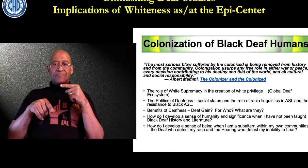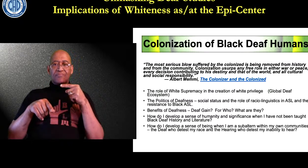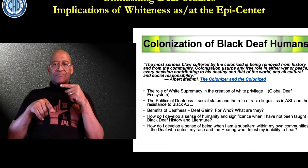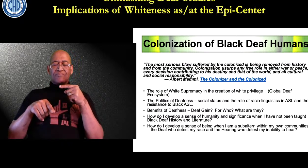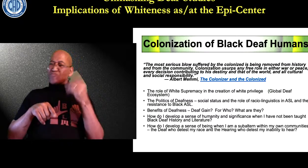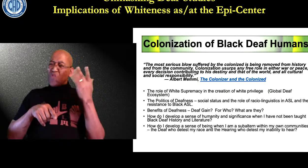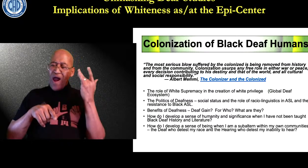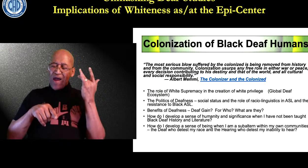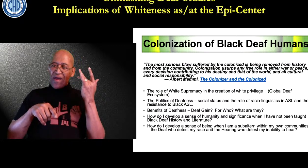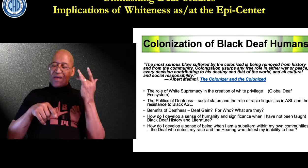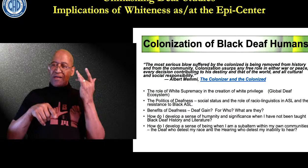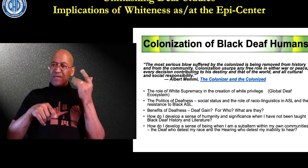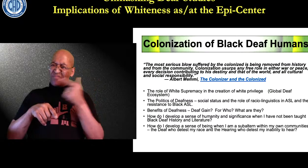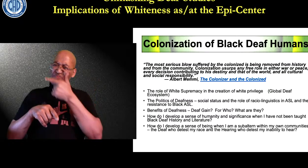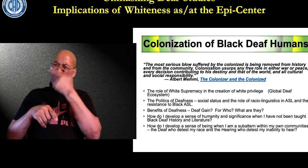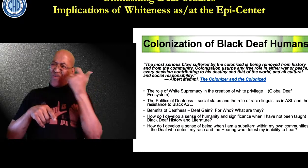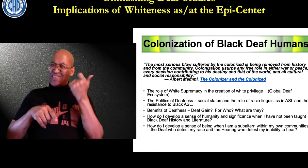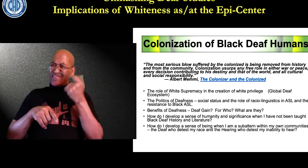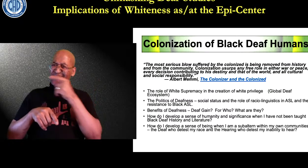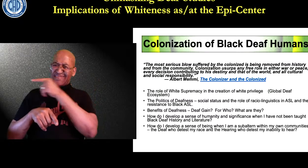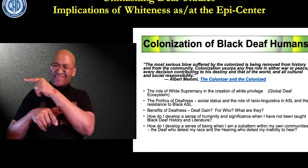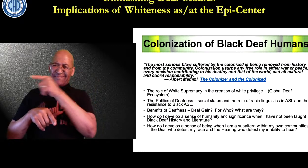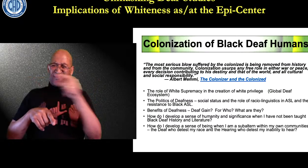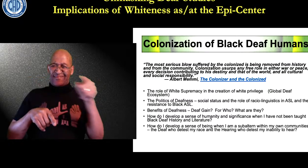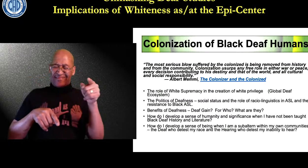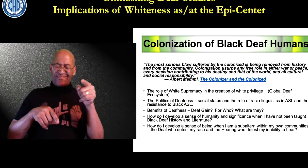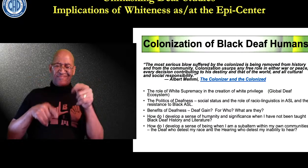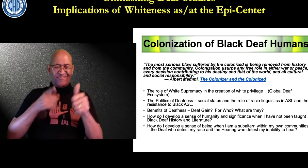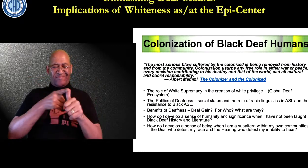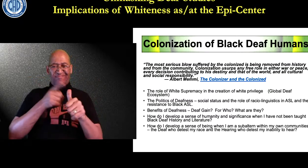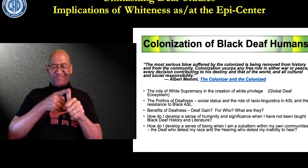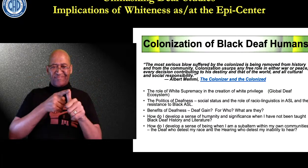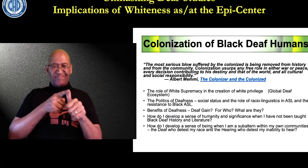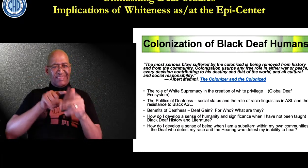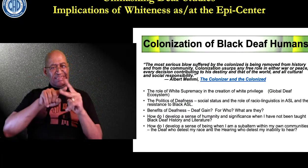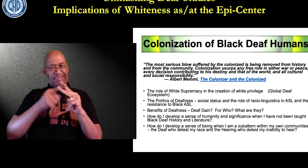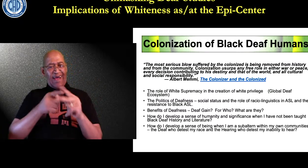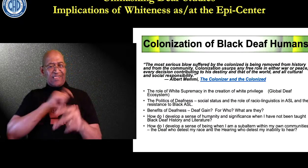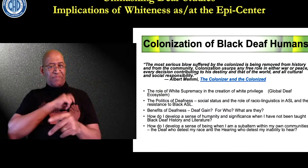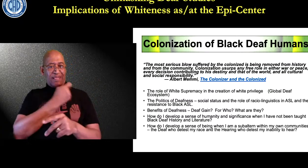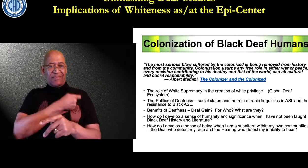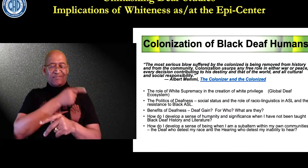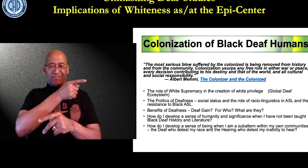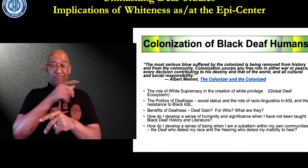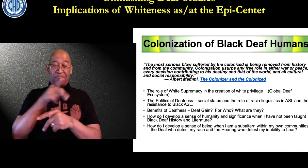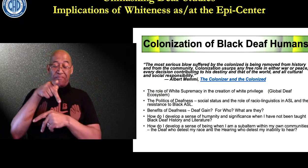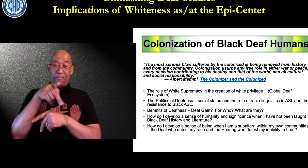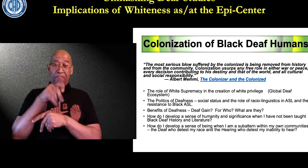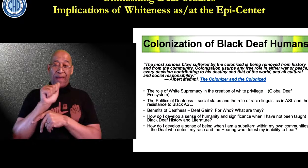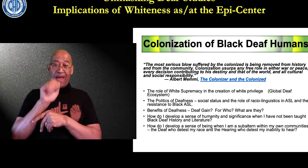Do I accept those as mine? I just can't do that. Why is that?